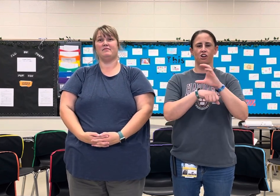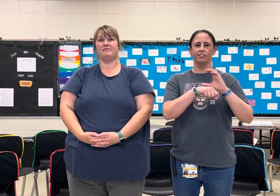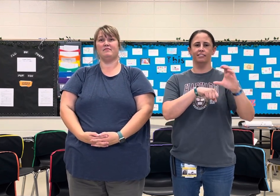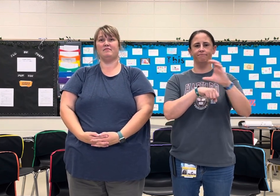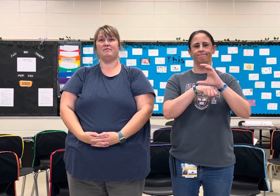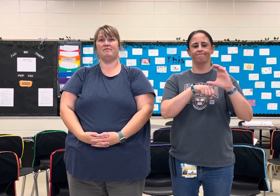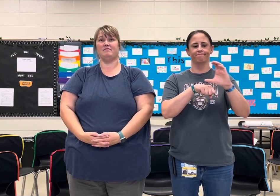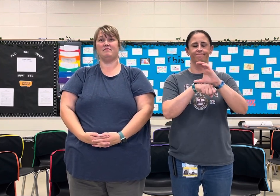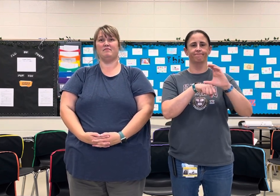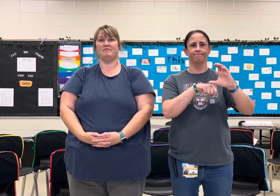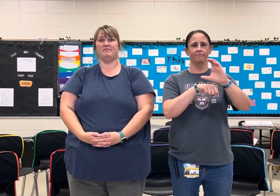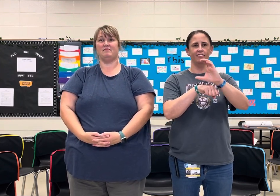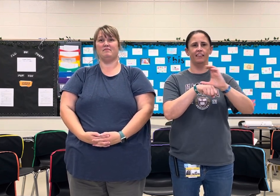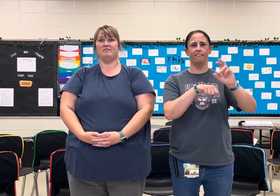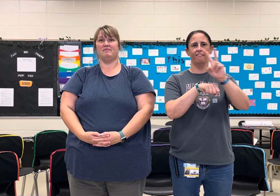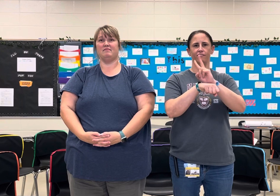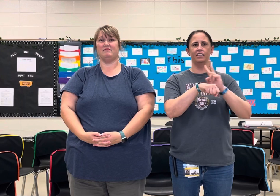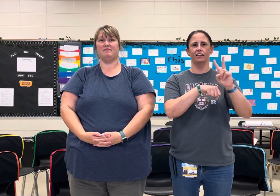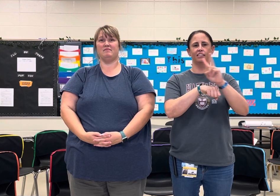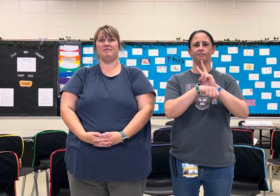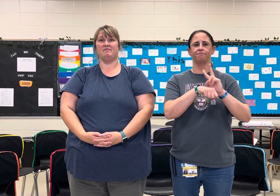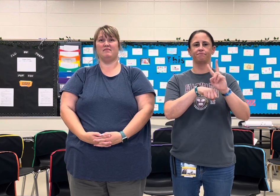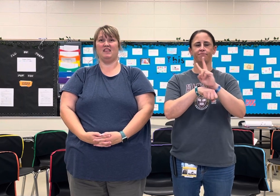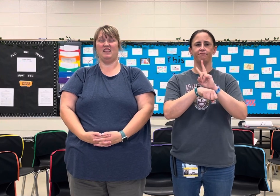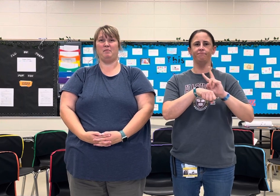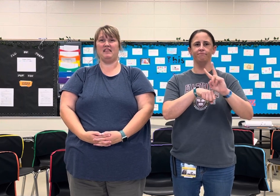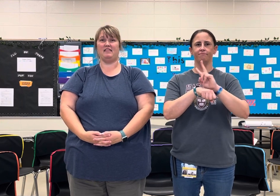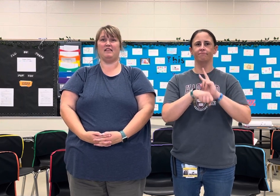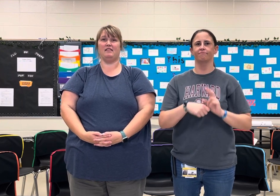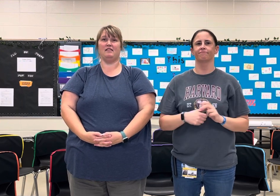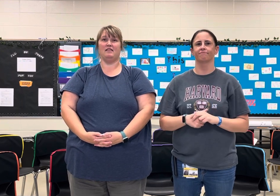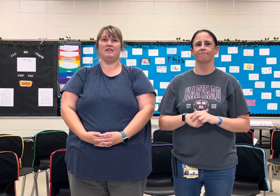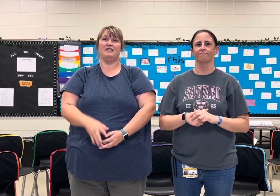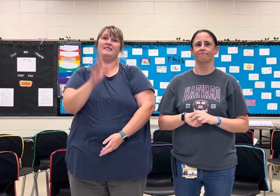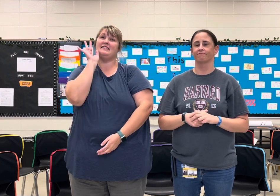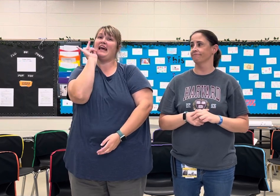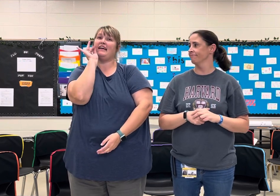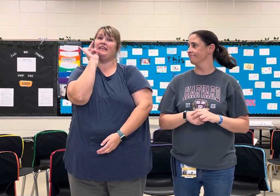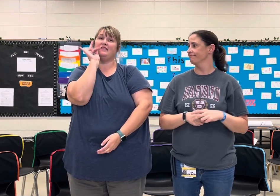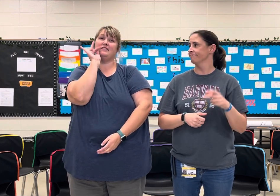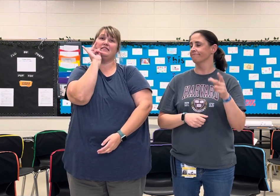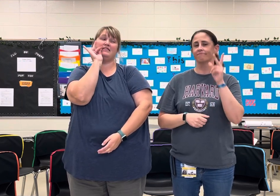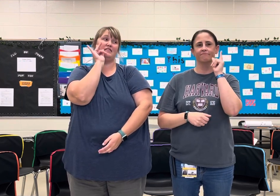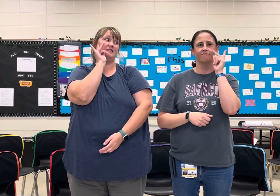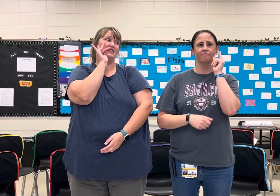Chocolate. And then vanilla. And basic. Snack.